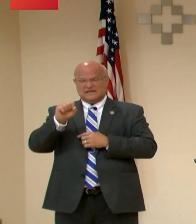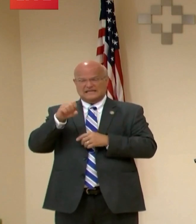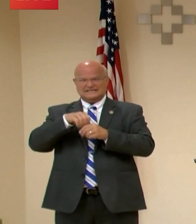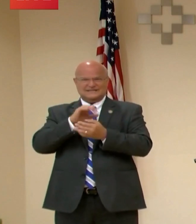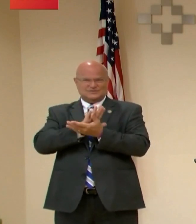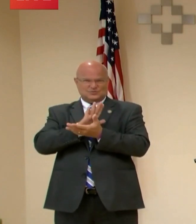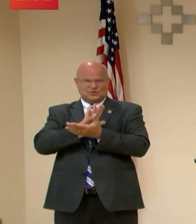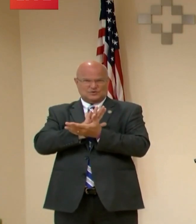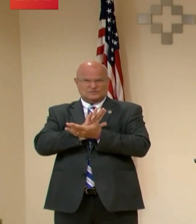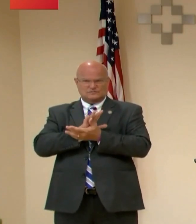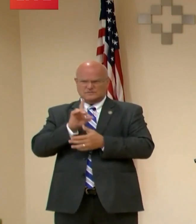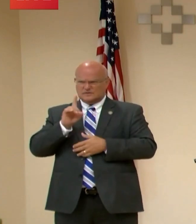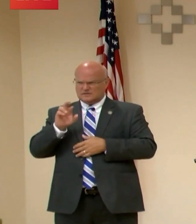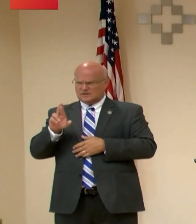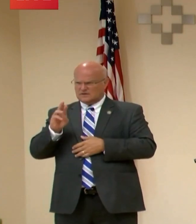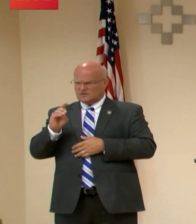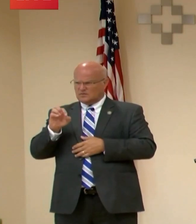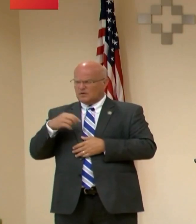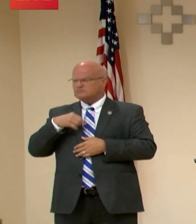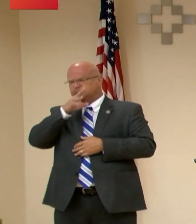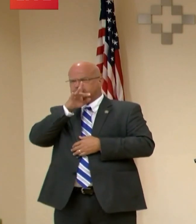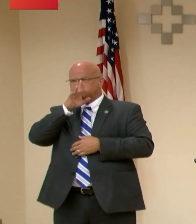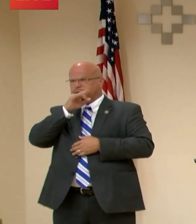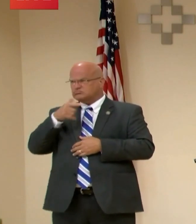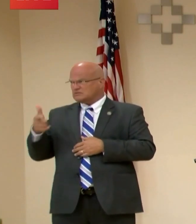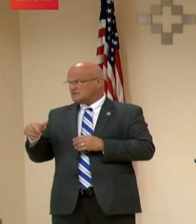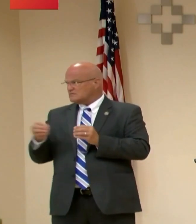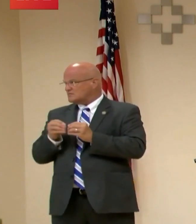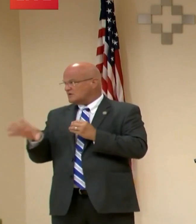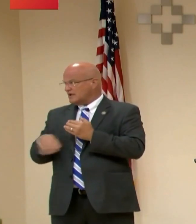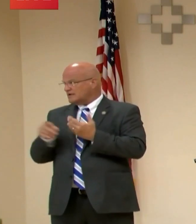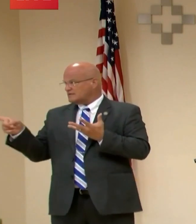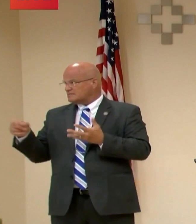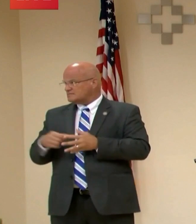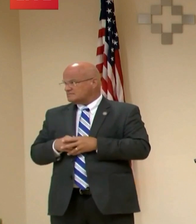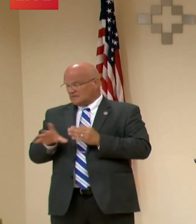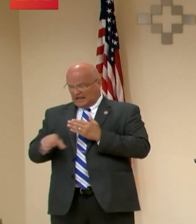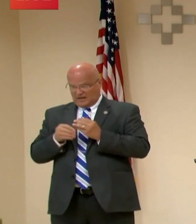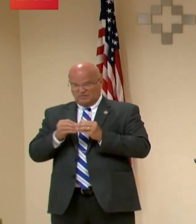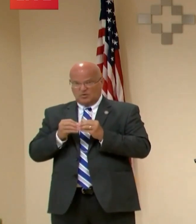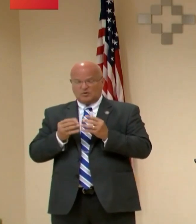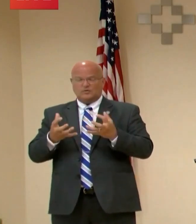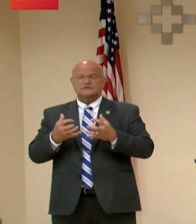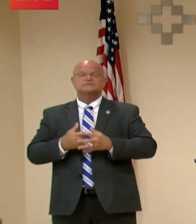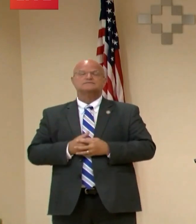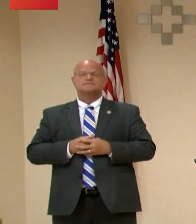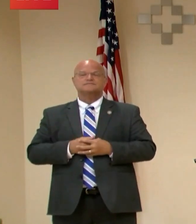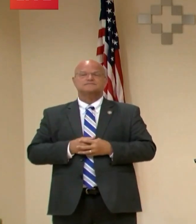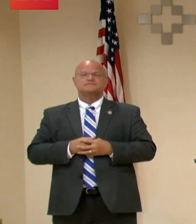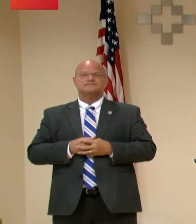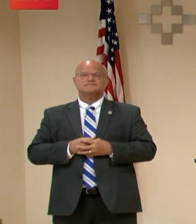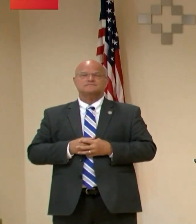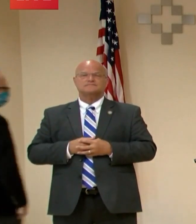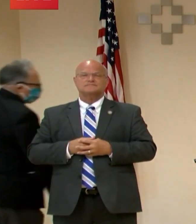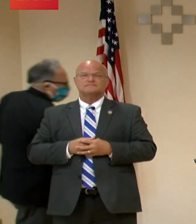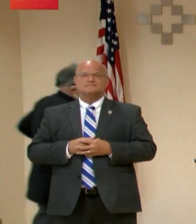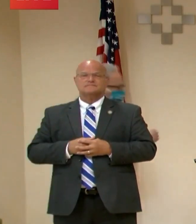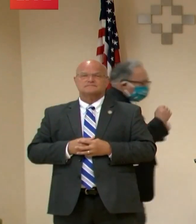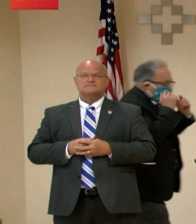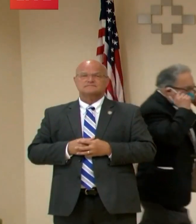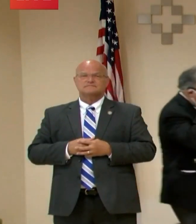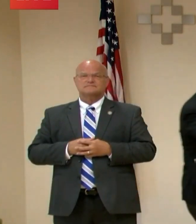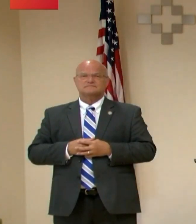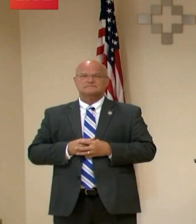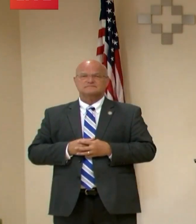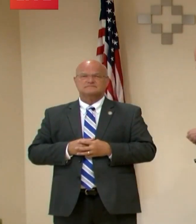in the school. Doctor, I've been talking a little bit. Do you have anything on that? I would like to add a little bit. All right, please.